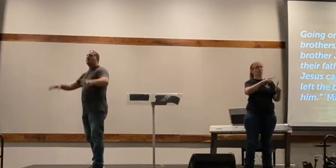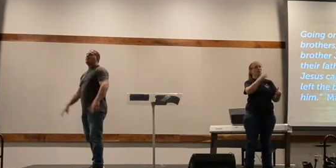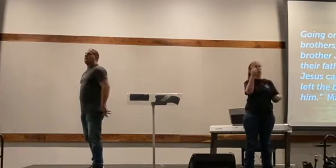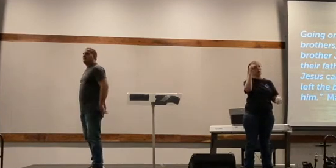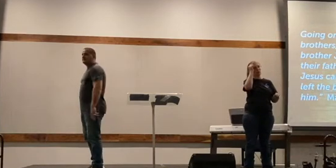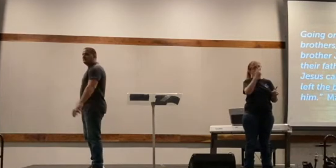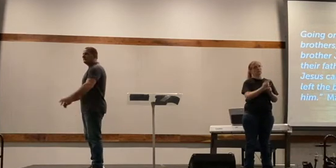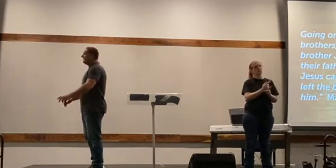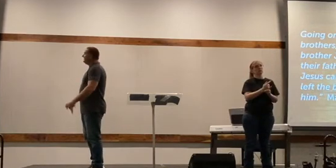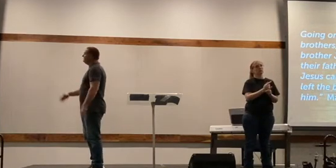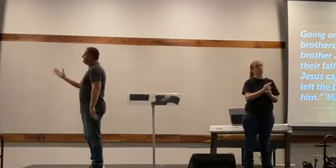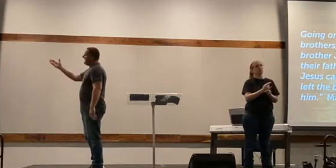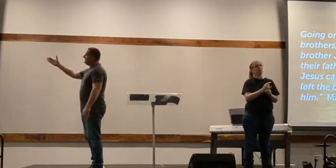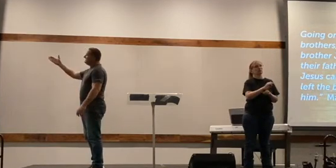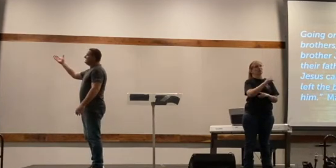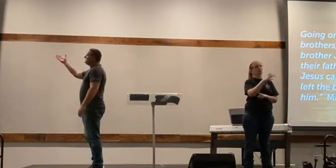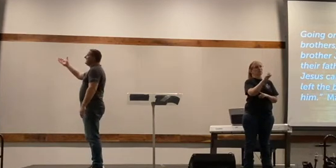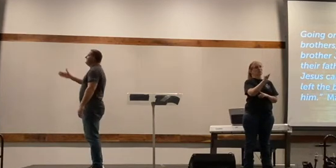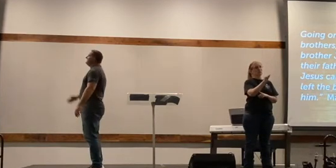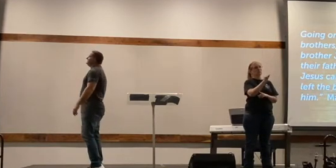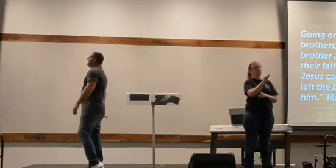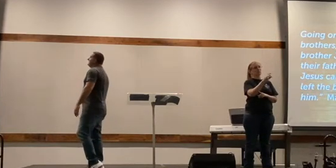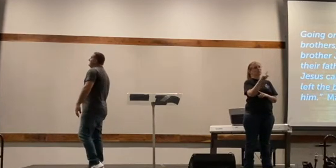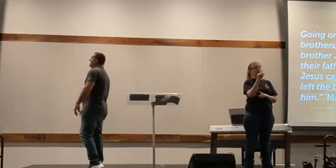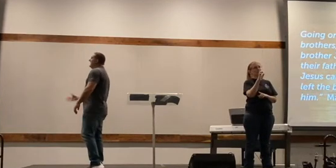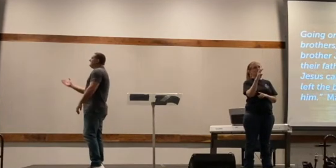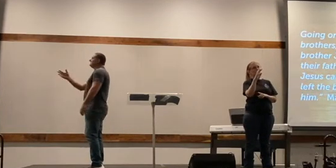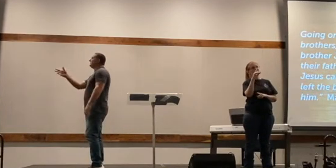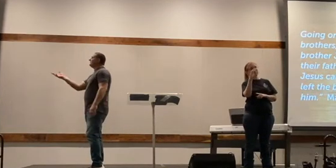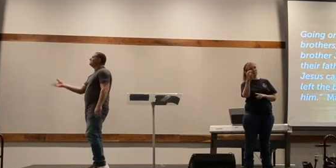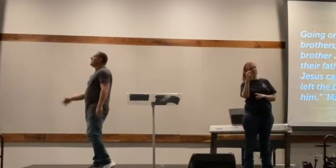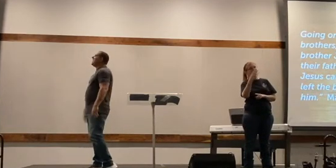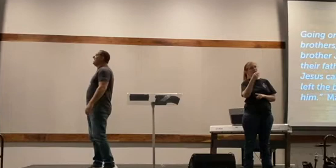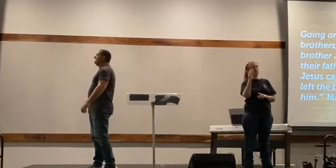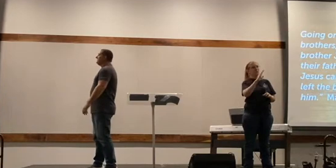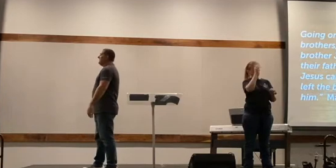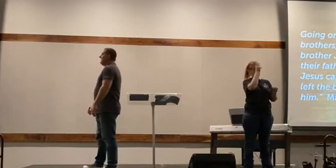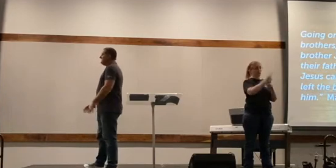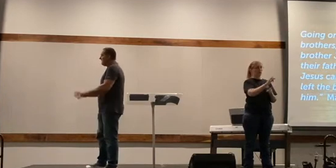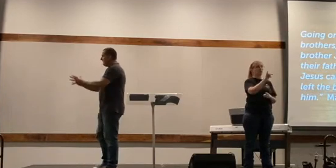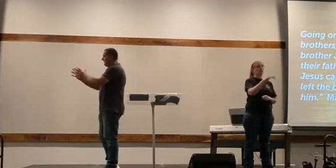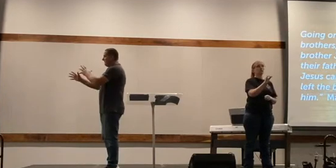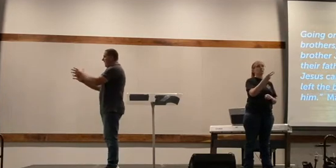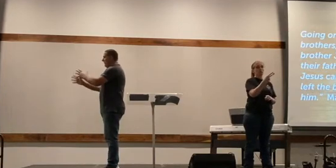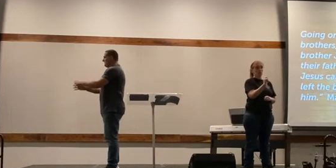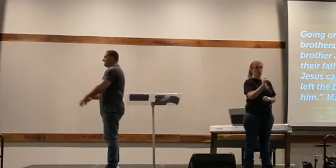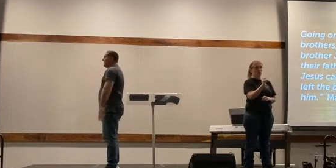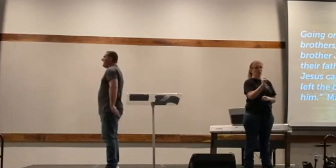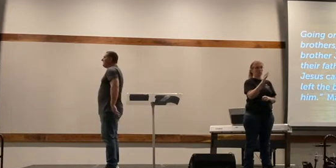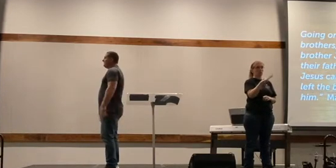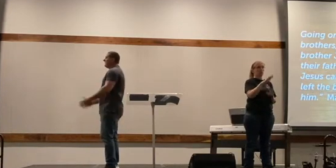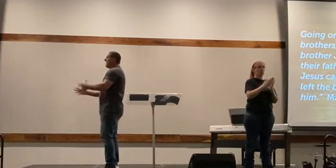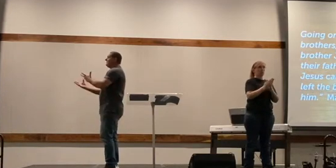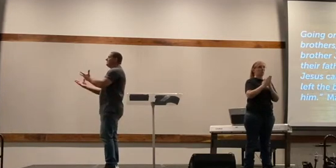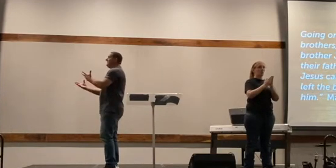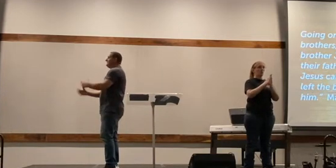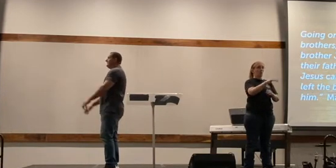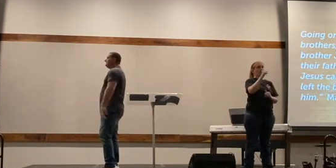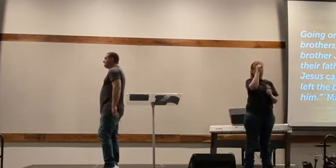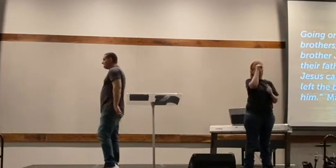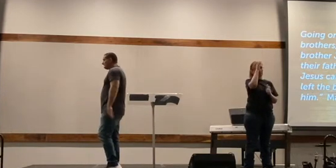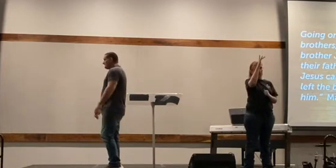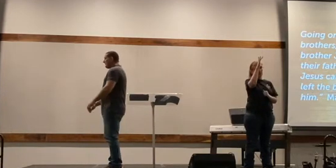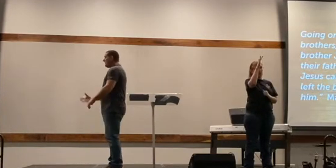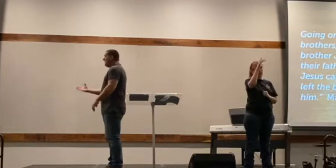other brothers, James, son of Zebedee, and his brother John. They were in a boat with their father